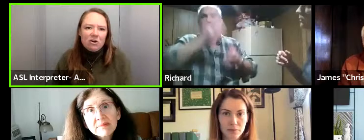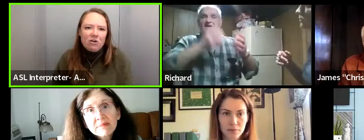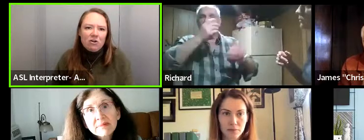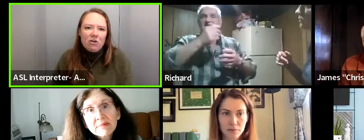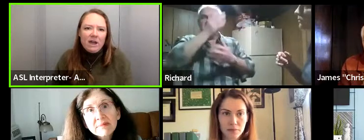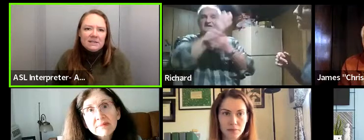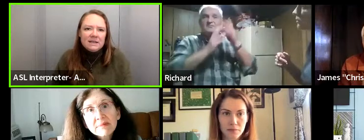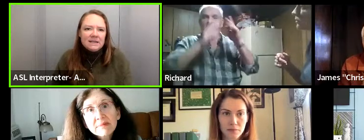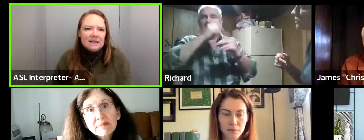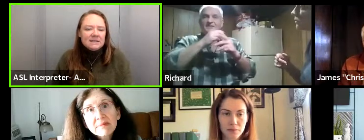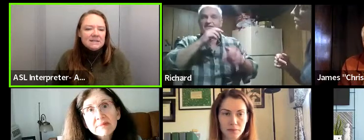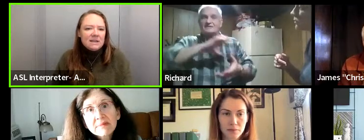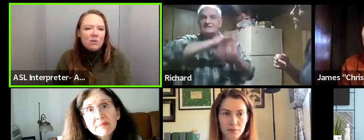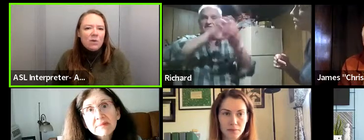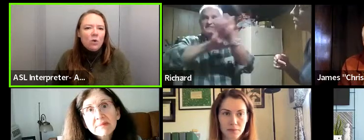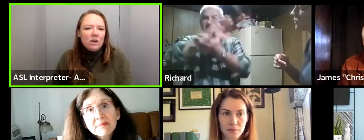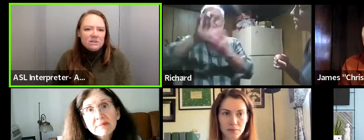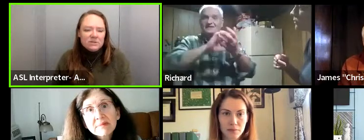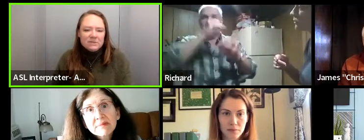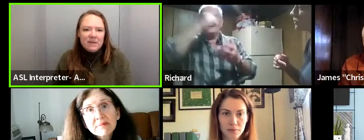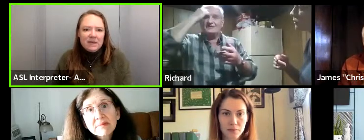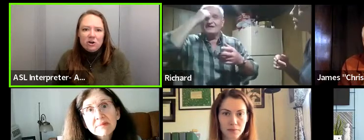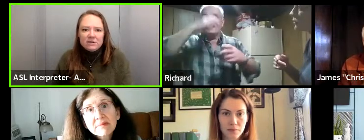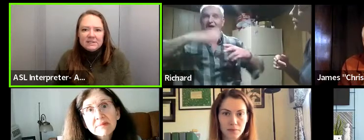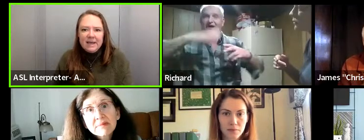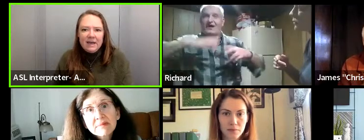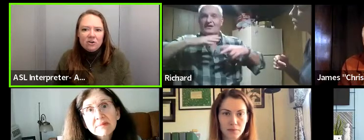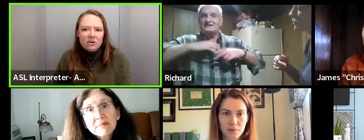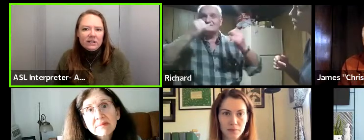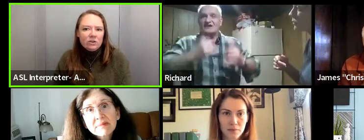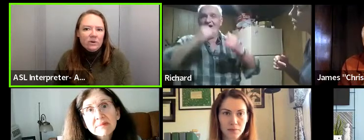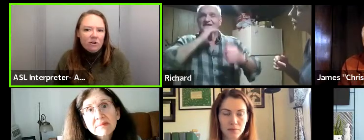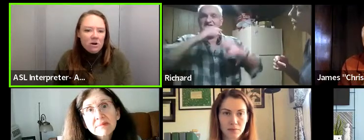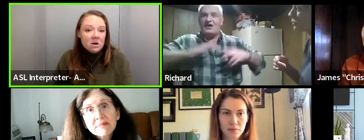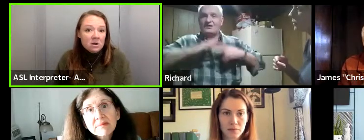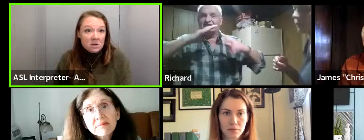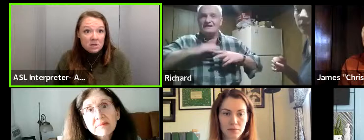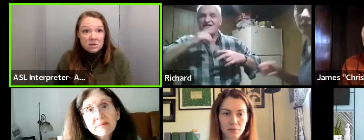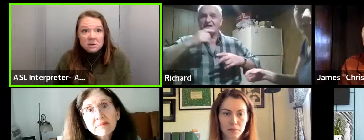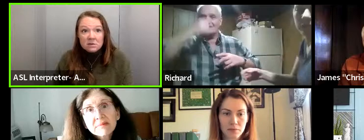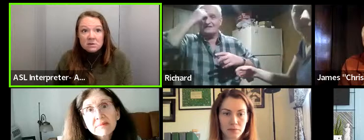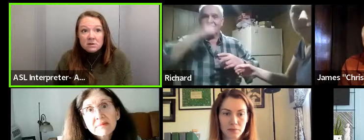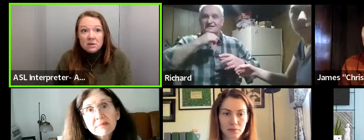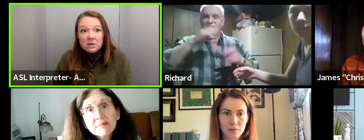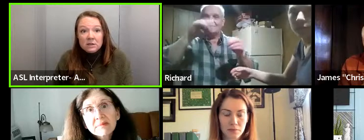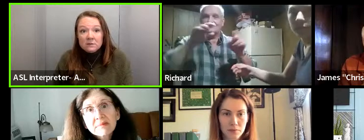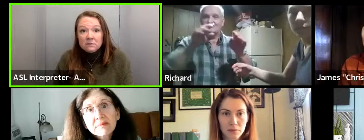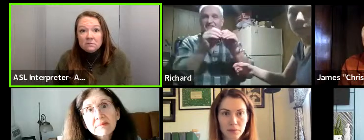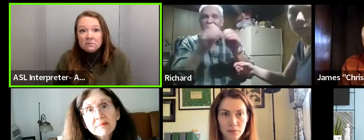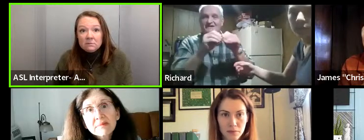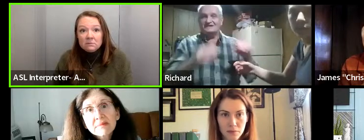Yeah, that's correct. I did. Does anyone want to speak in her stead or in lieu of her?